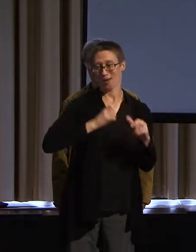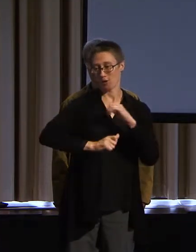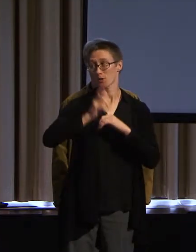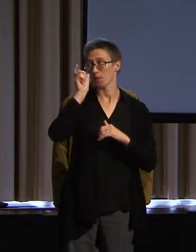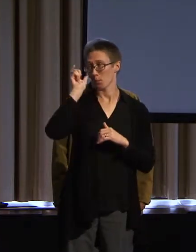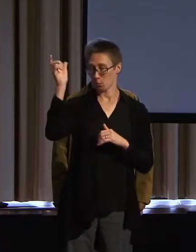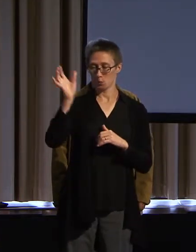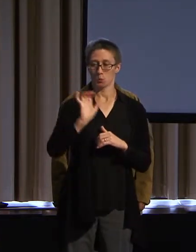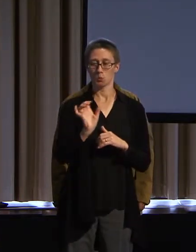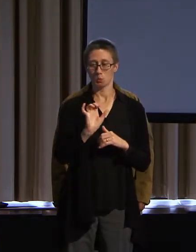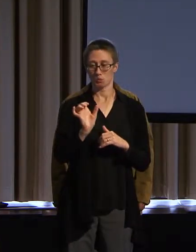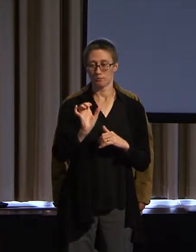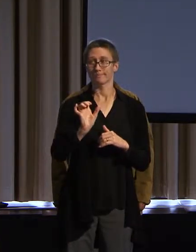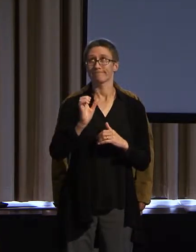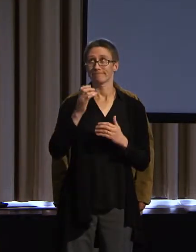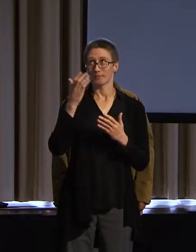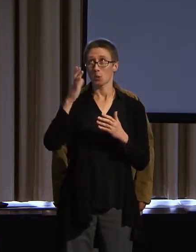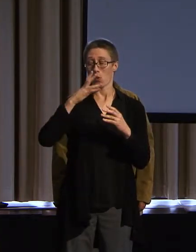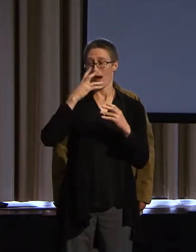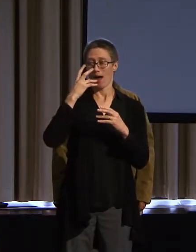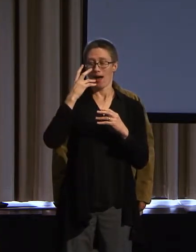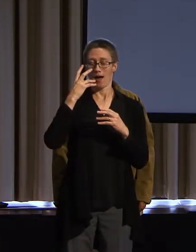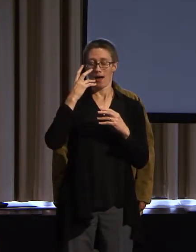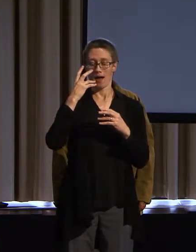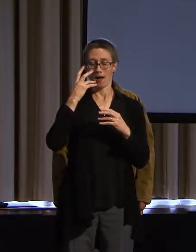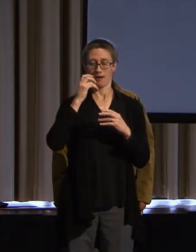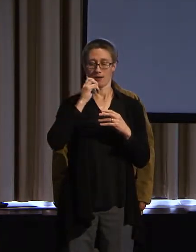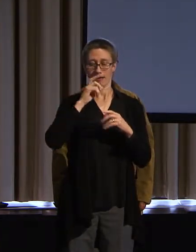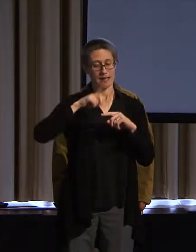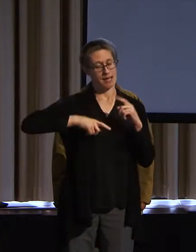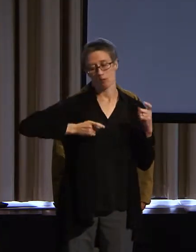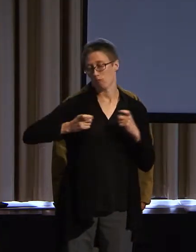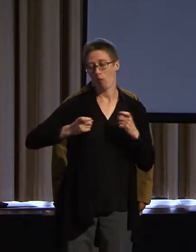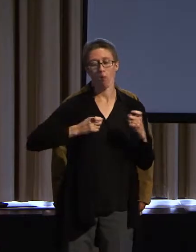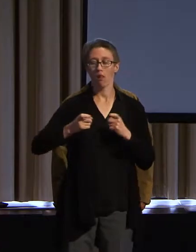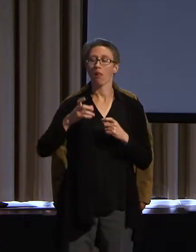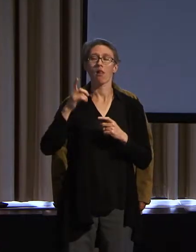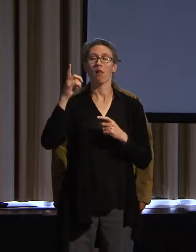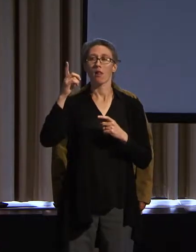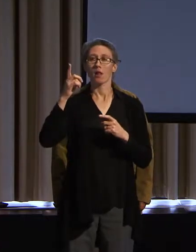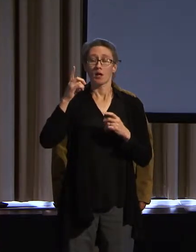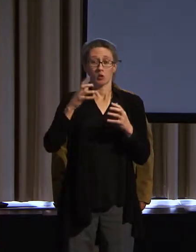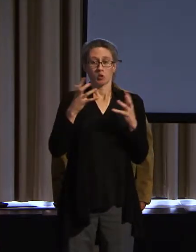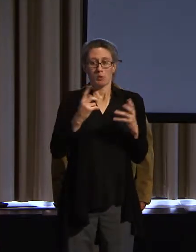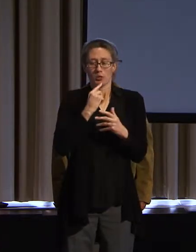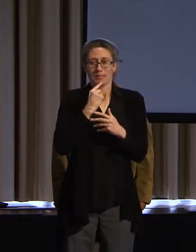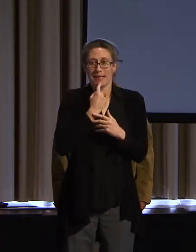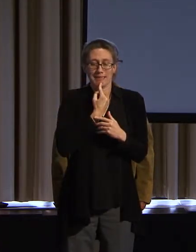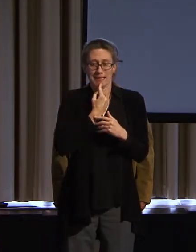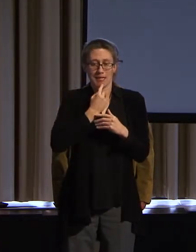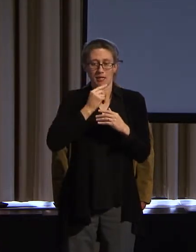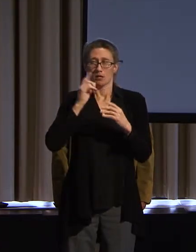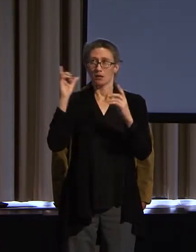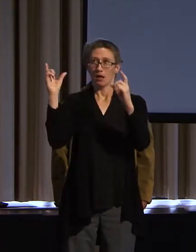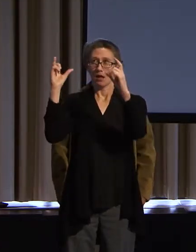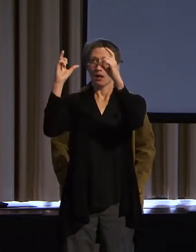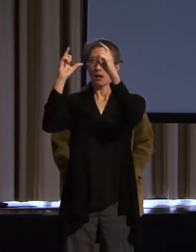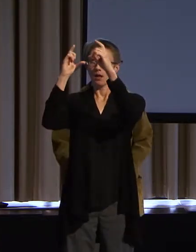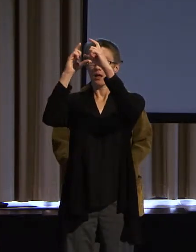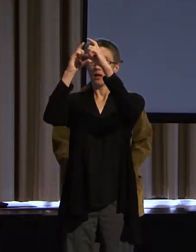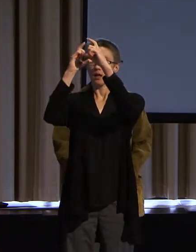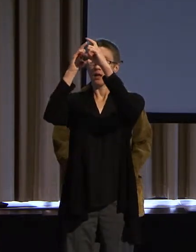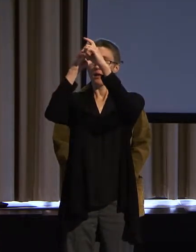which is out of her control and obscures her light. There's so much intensity moving into shadow and then back into light. Look at the gentle way she